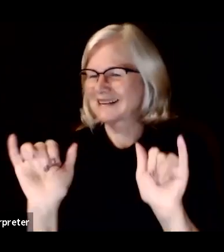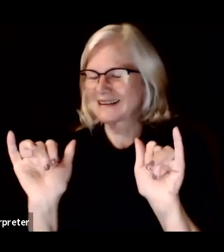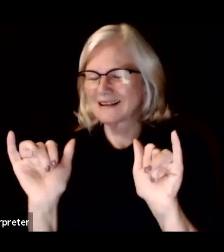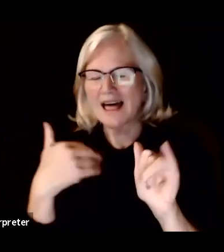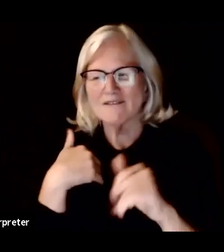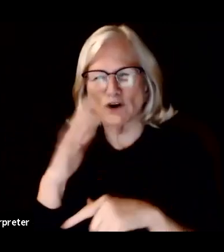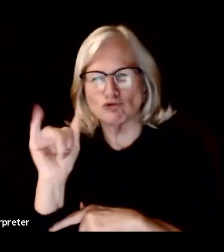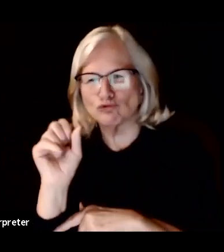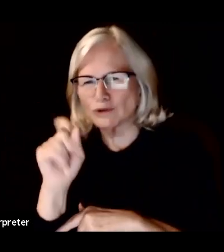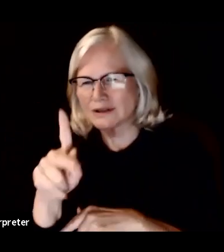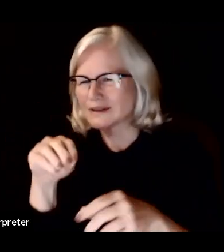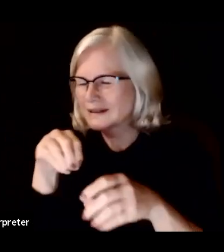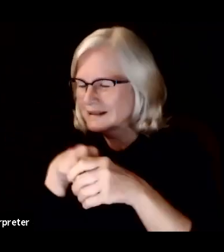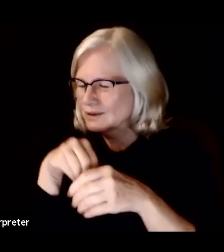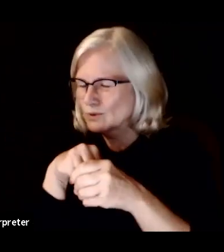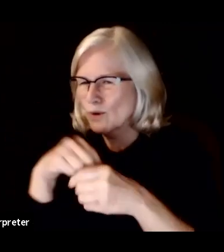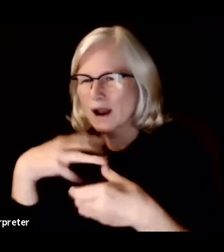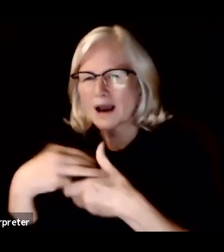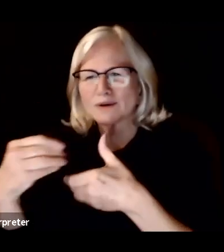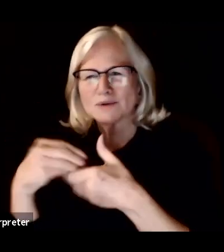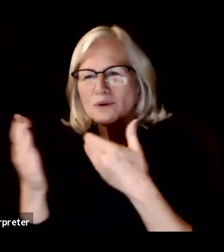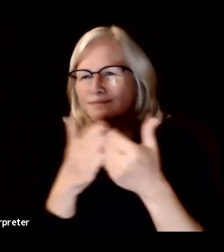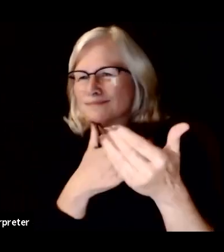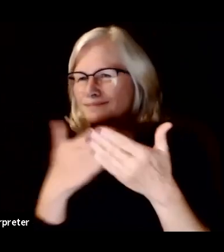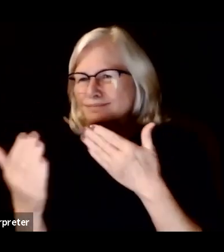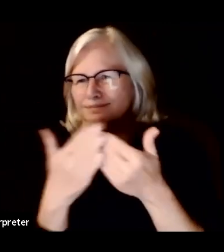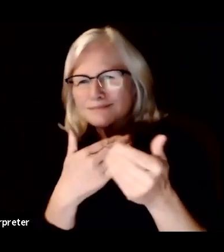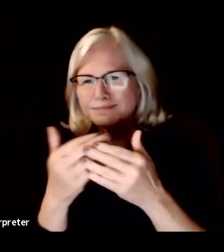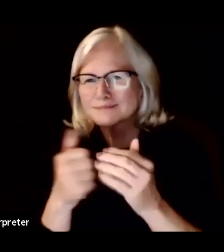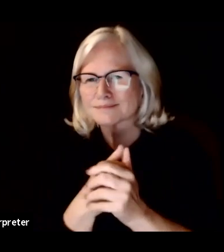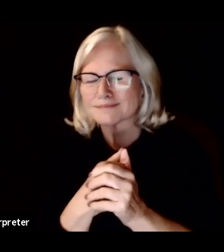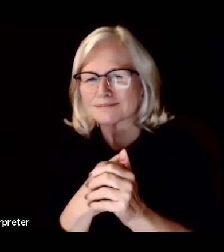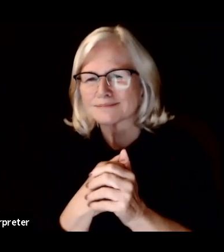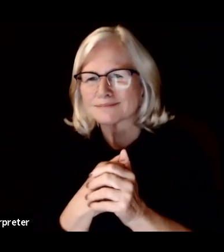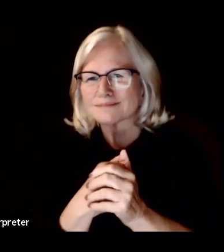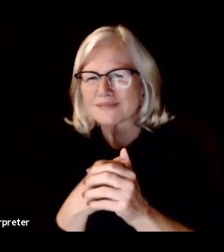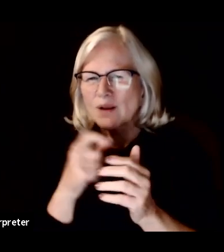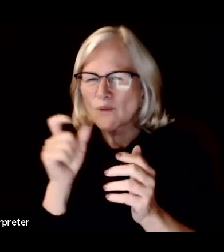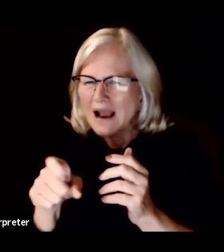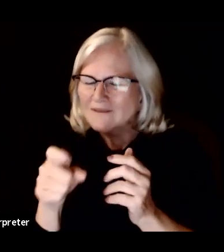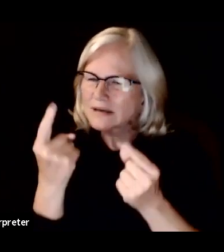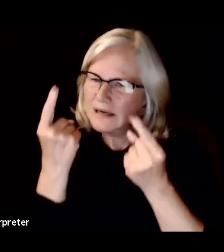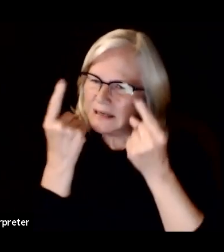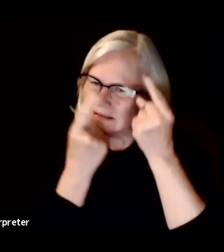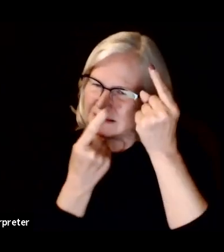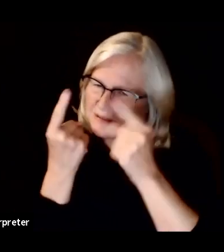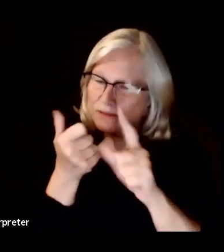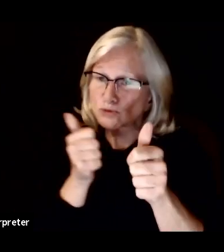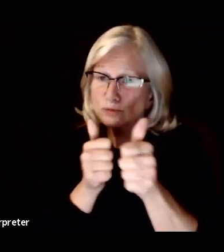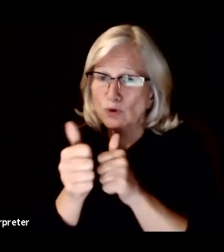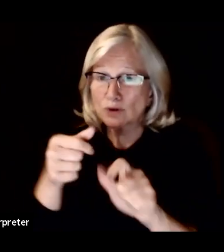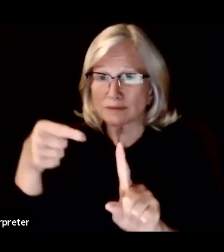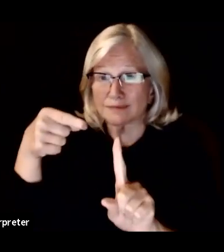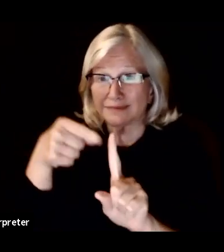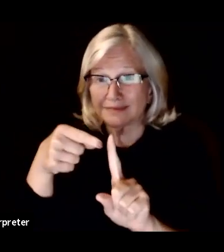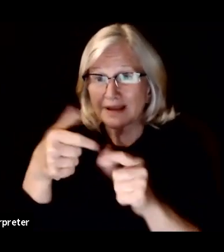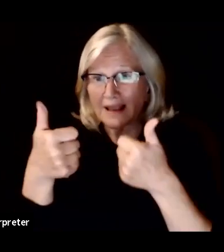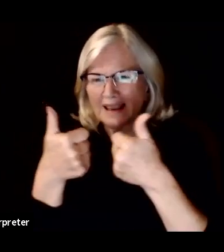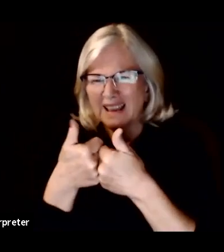and the sports themselves, but the socialization that comes along with that. So I think